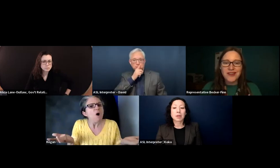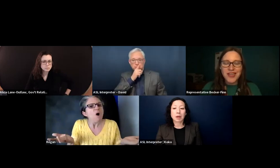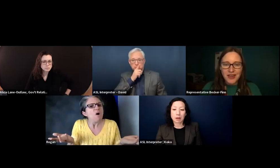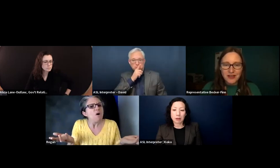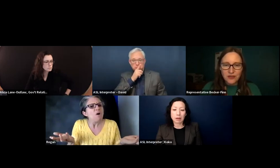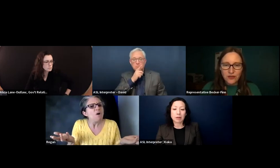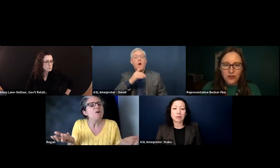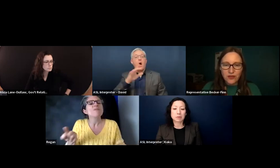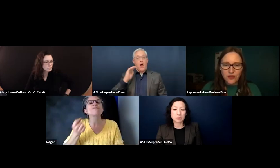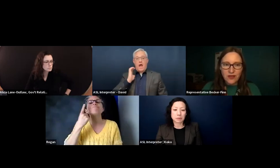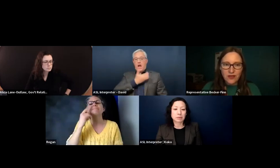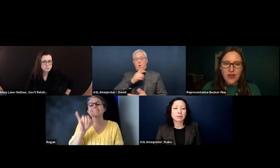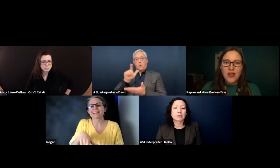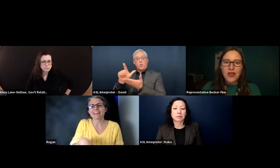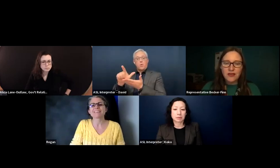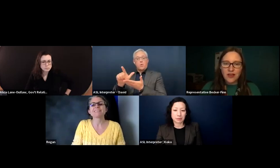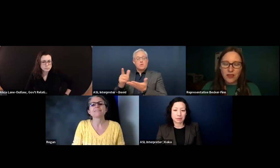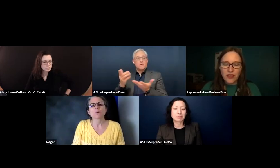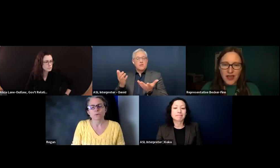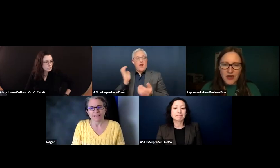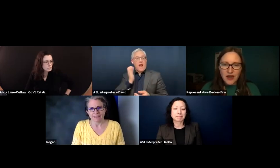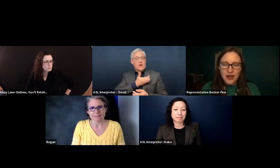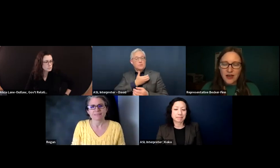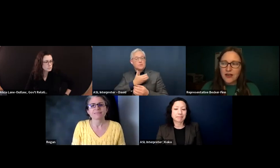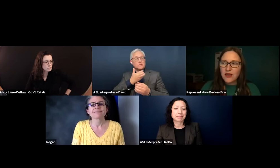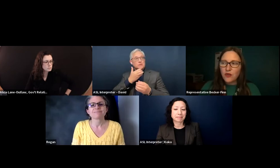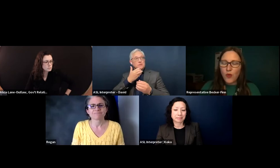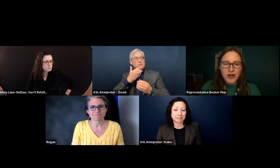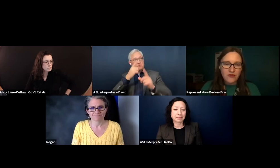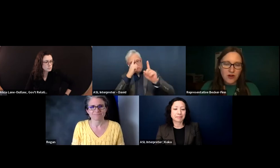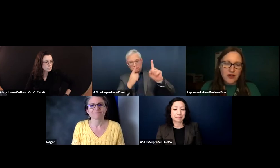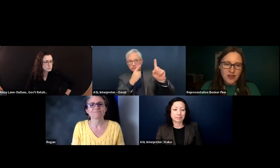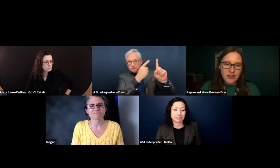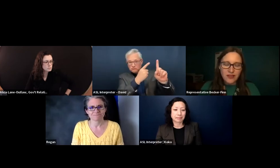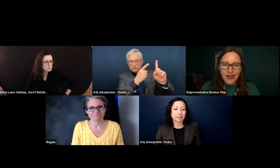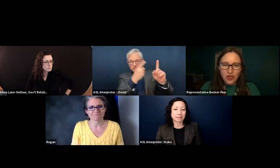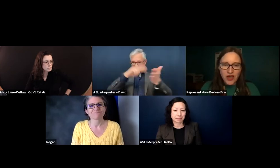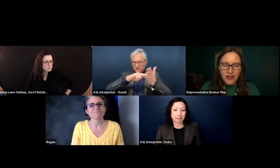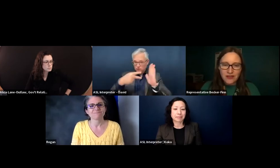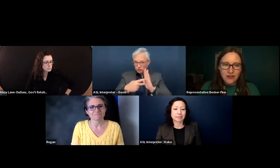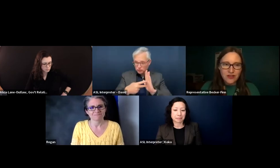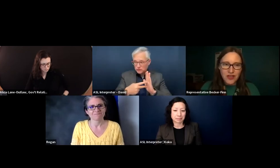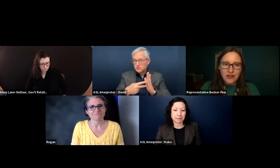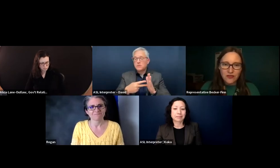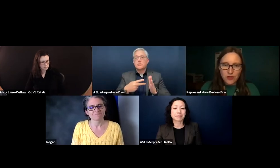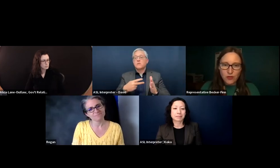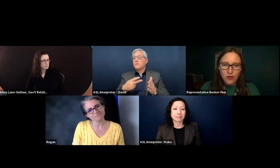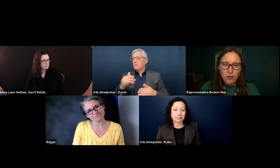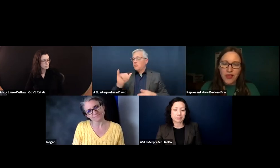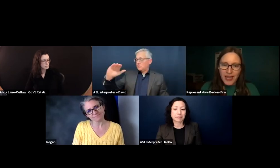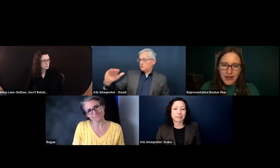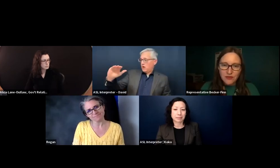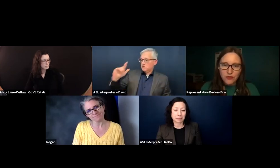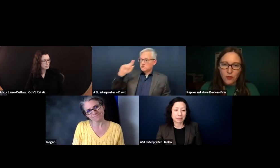legislative intent for the bill is that whatever is in that child's